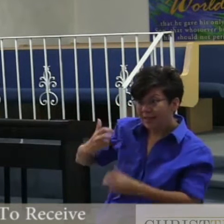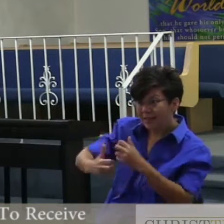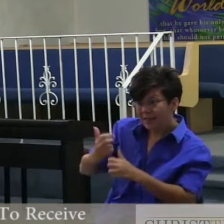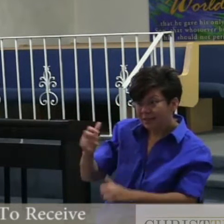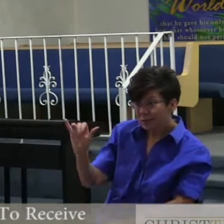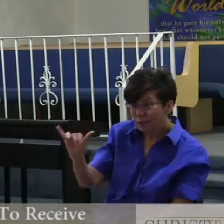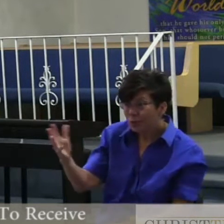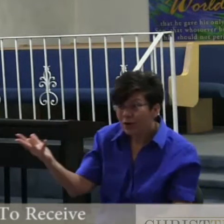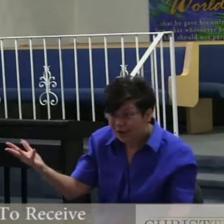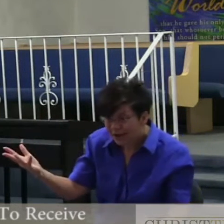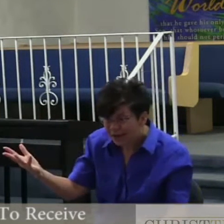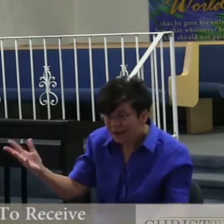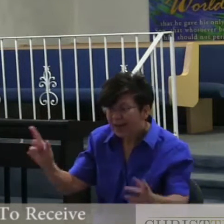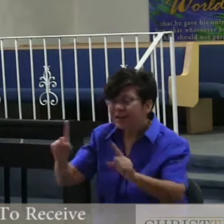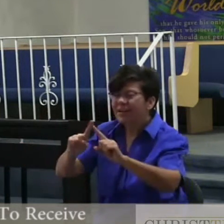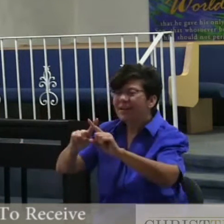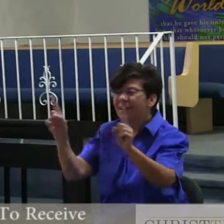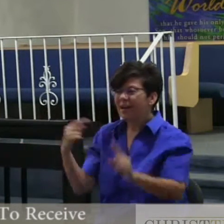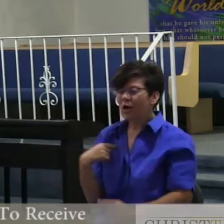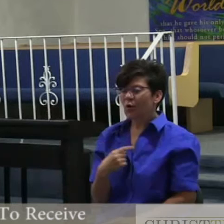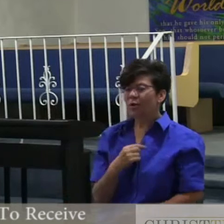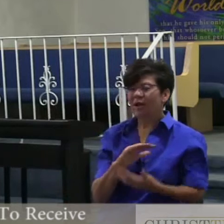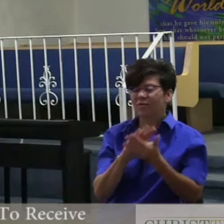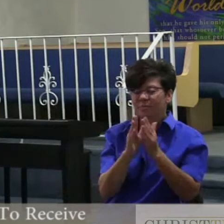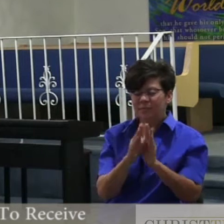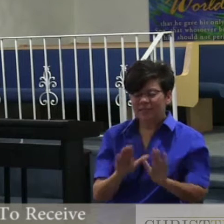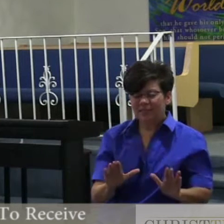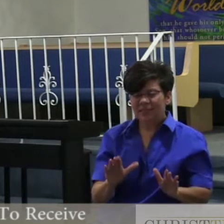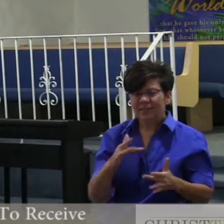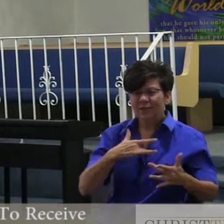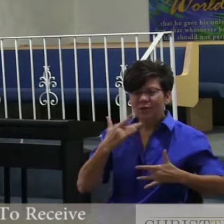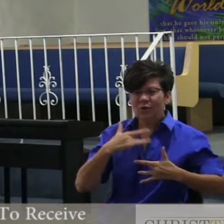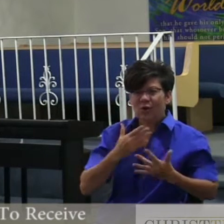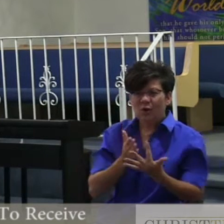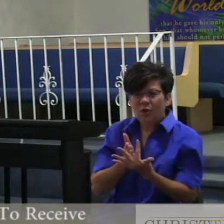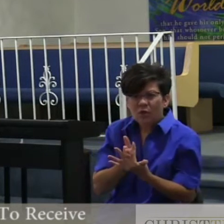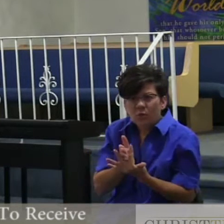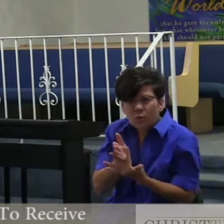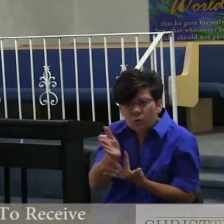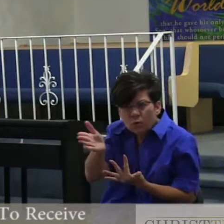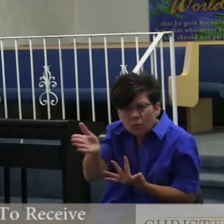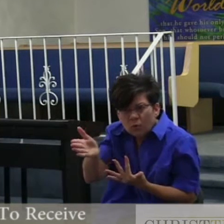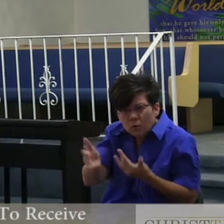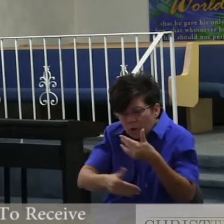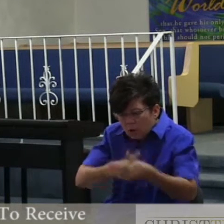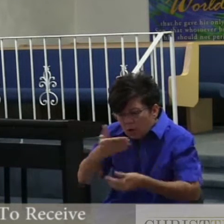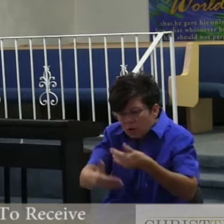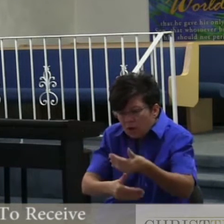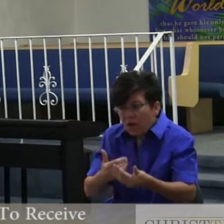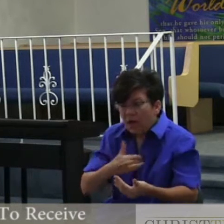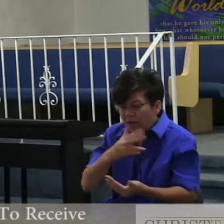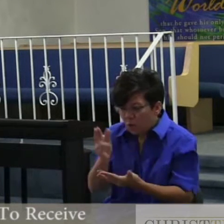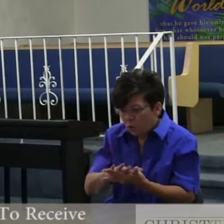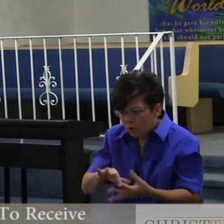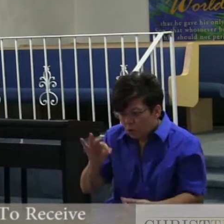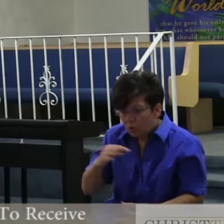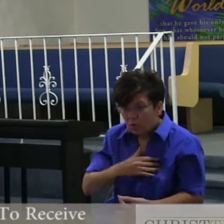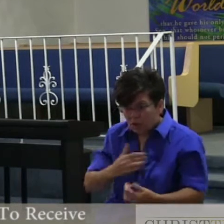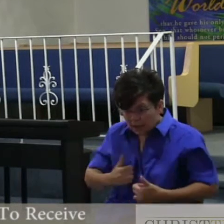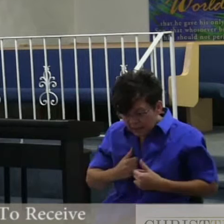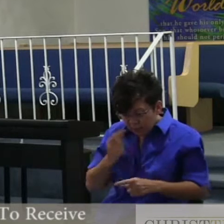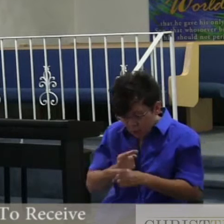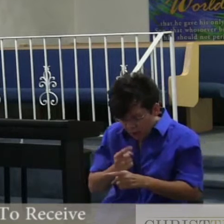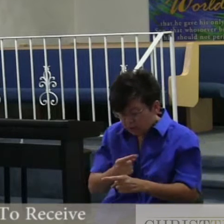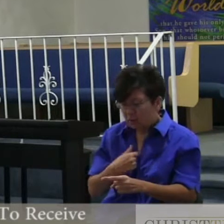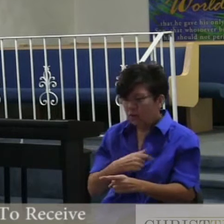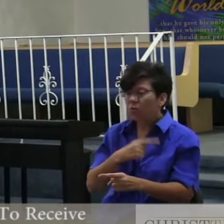difference is we can have peace and joy in the midst of it. If we have the Holy Ghost and we live right, we